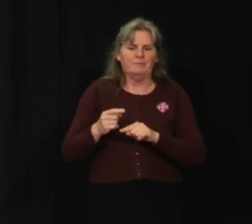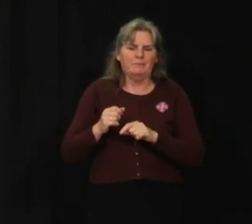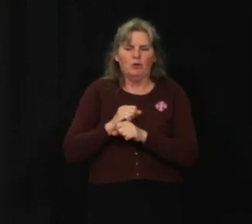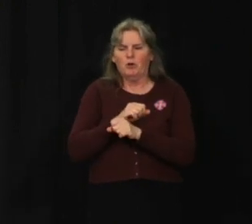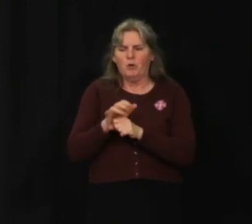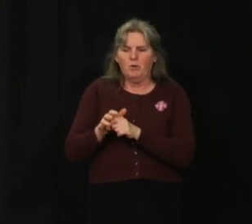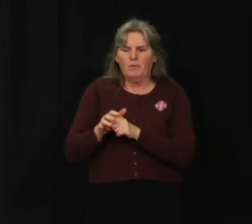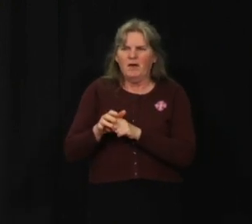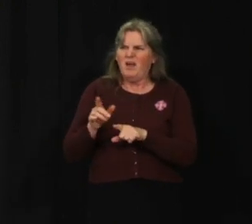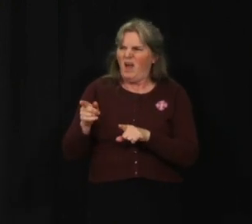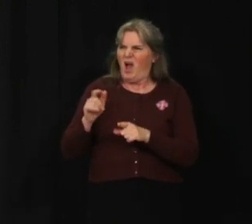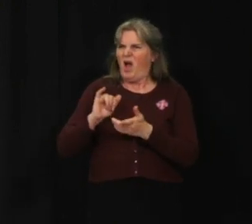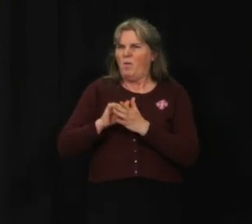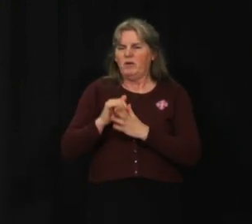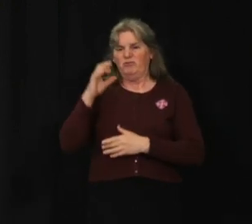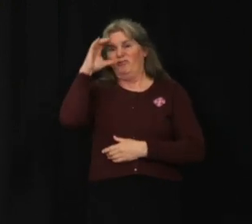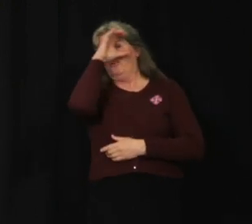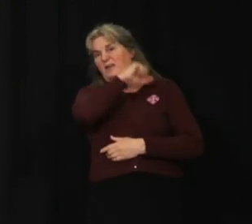phase one would last?